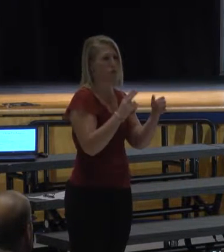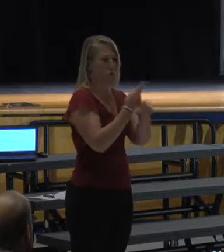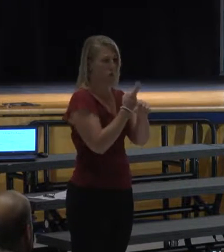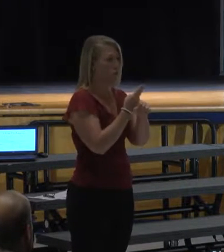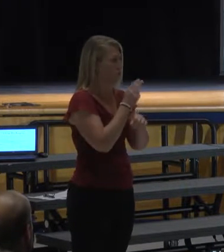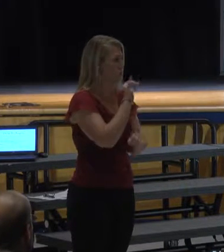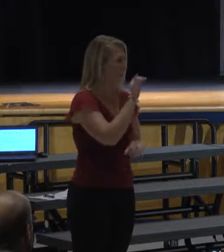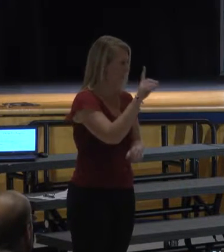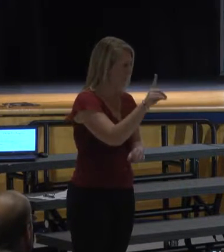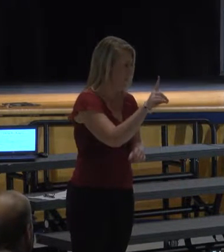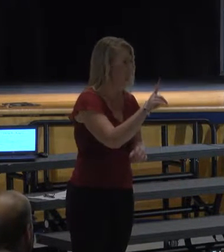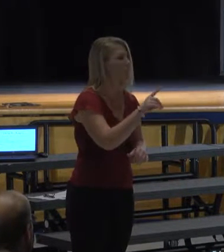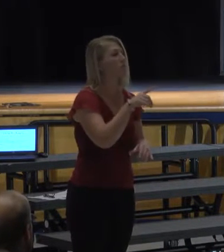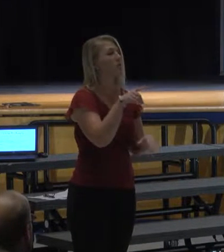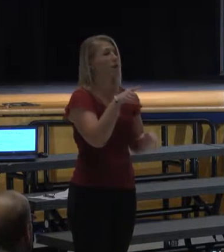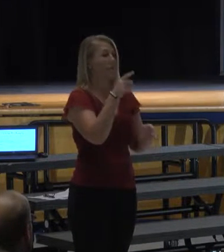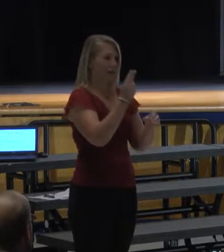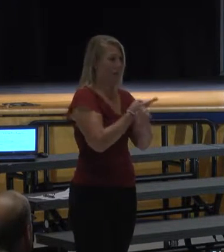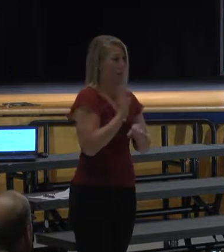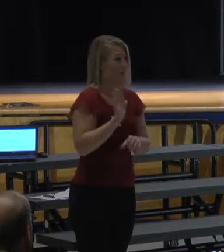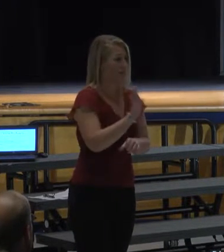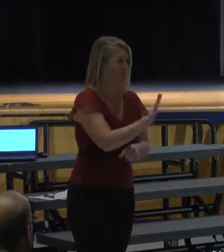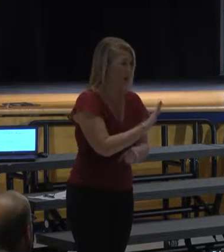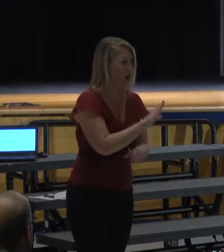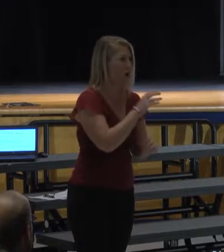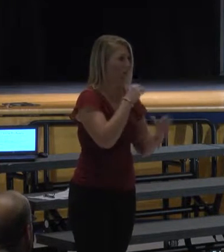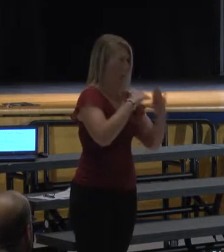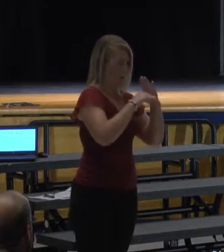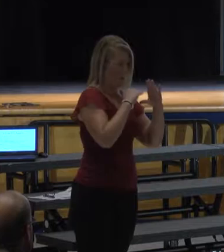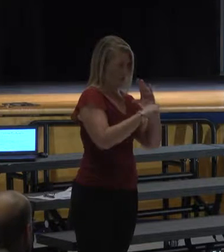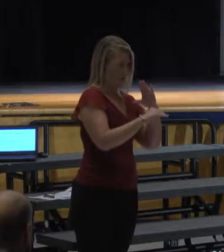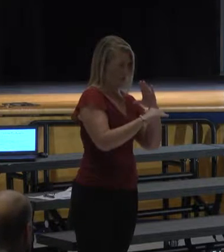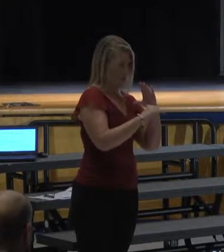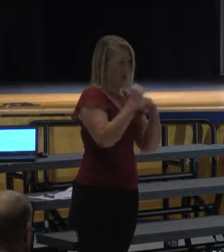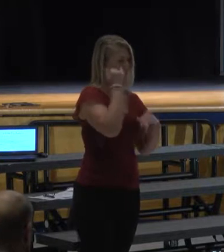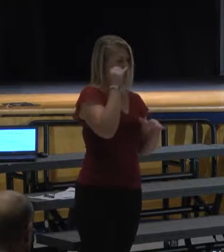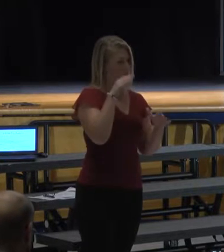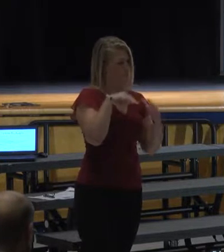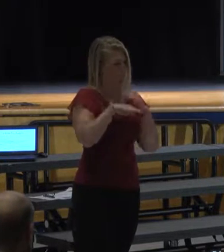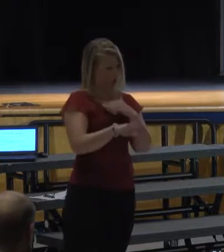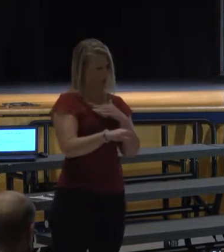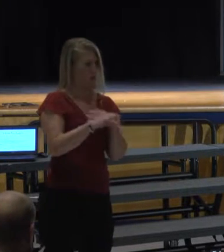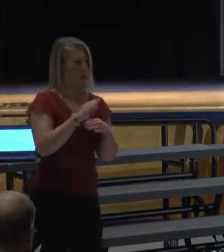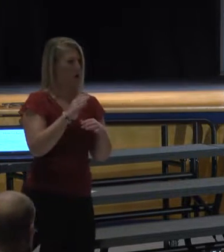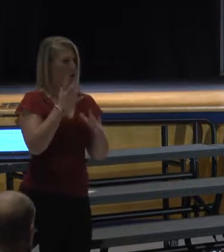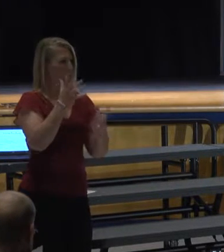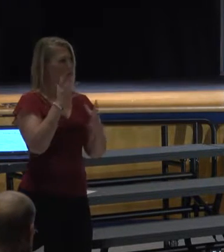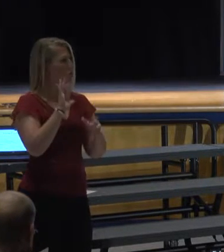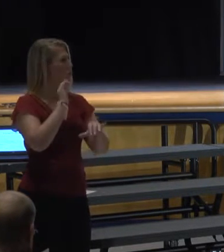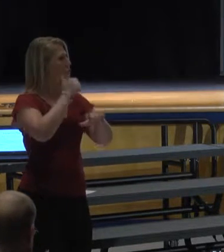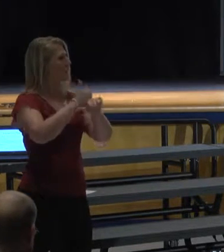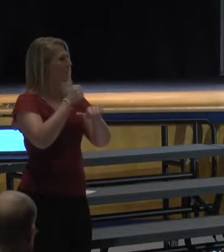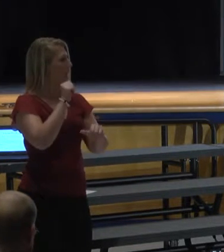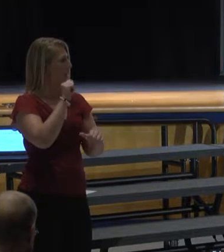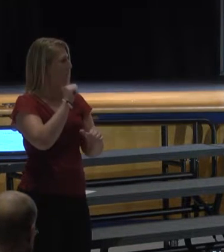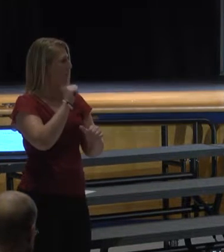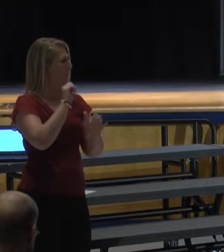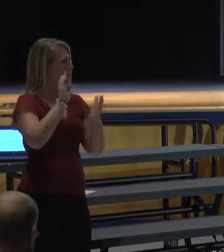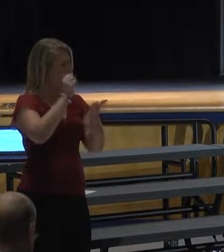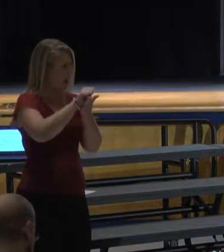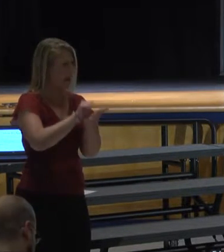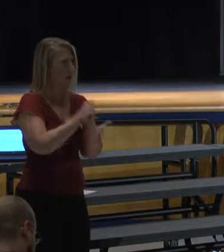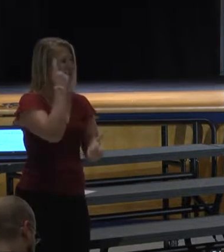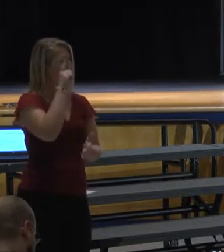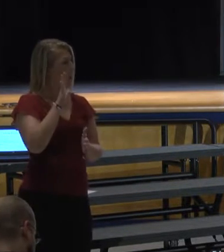address. And then they go and create their own ID, and if they use that same email address, it'll reject. So the student needs a